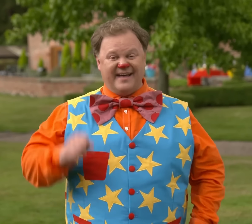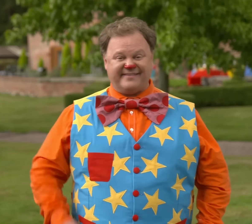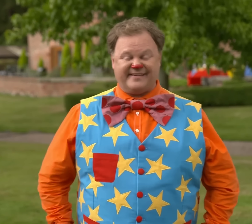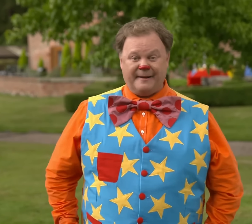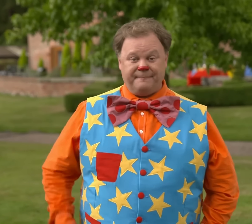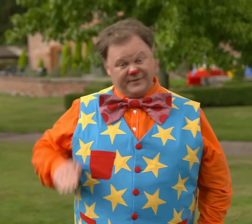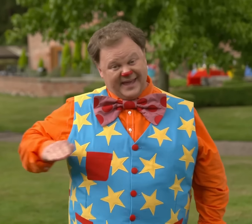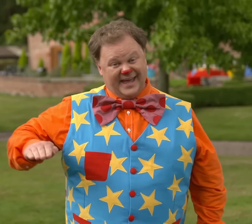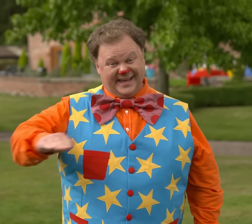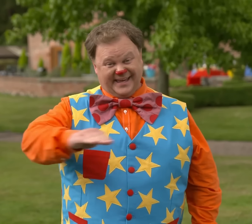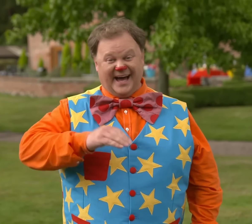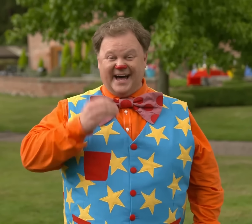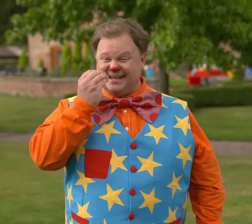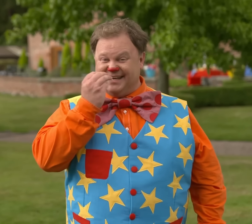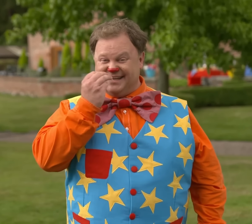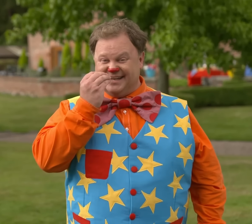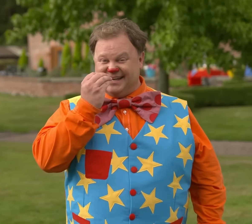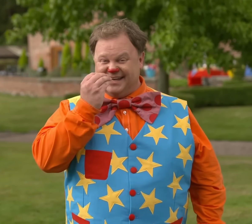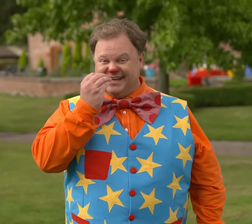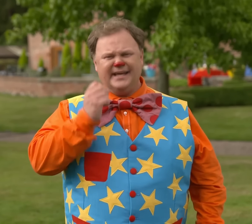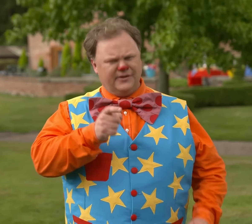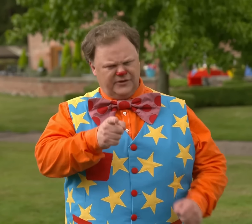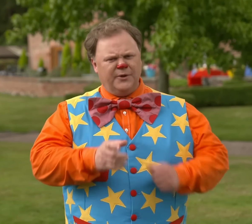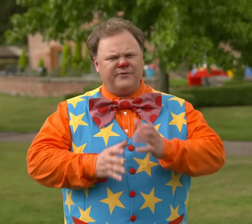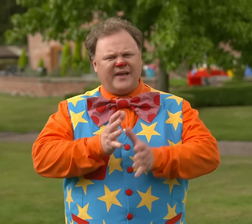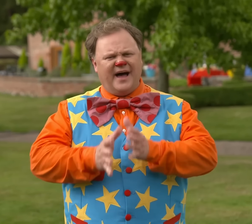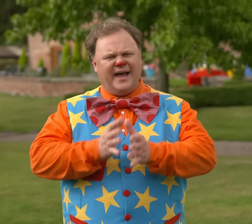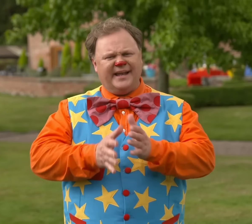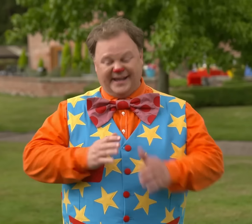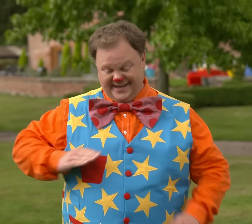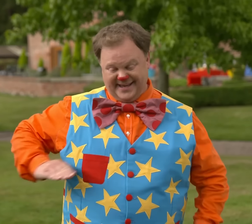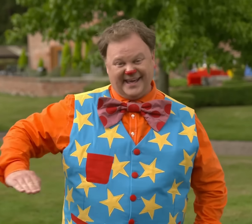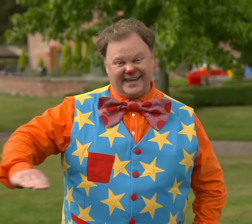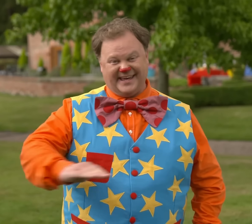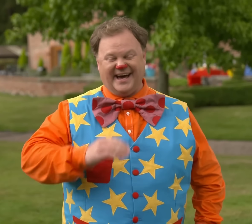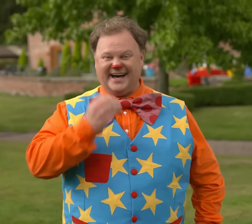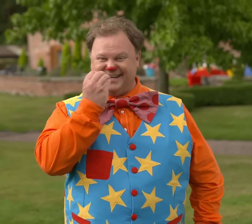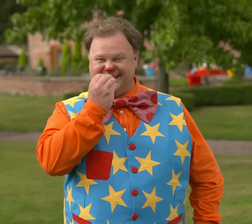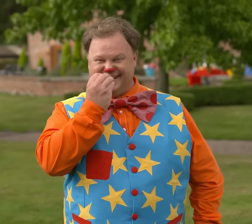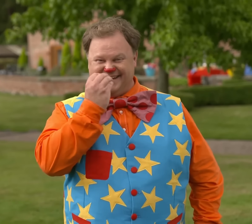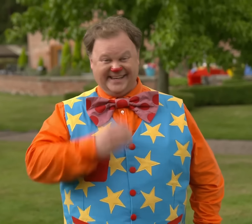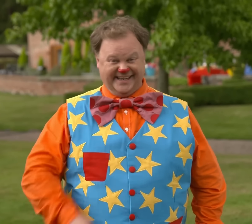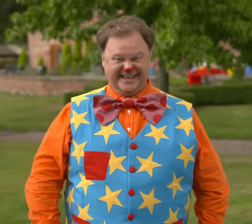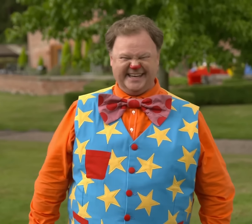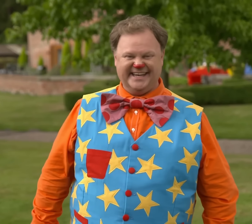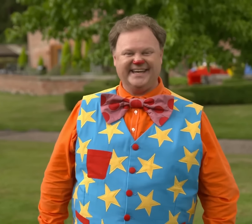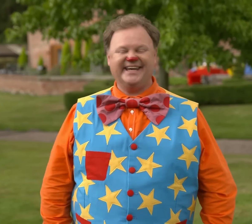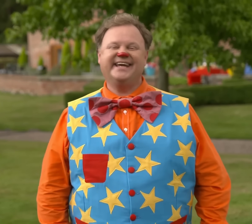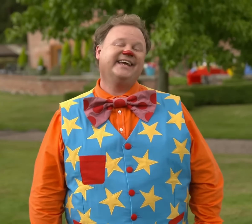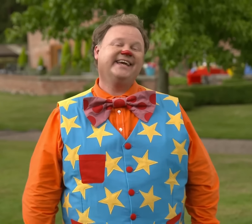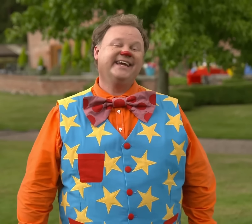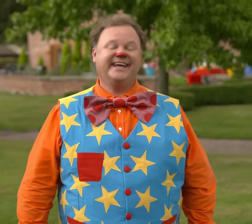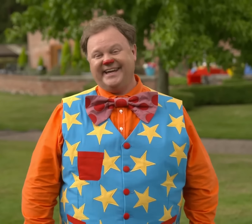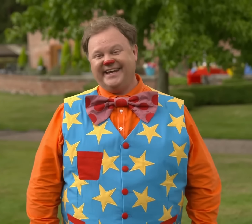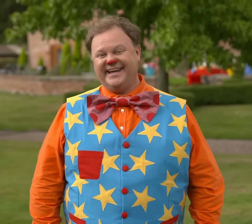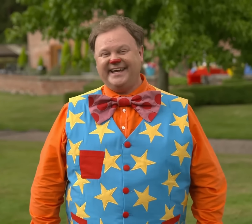yes. Garden. You sign. Garden. Thank you, Mr. Tumble. You're our